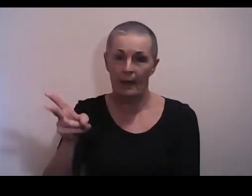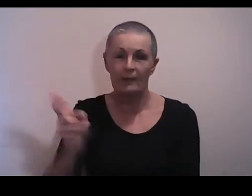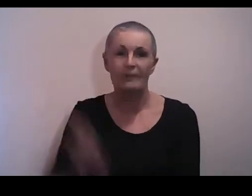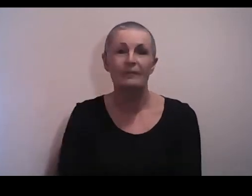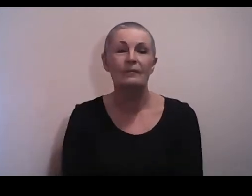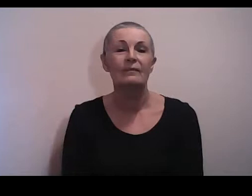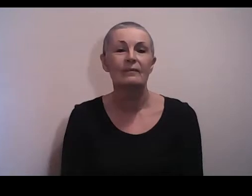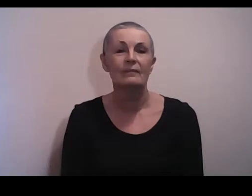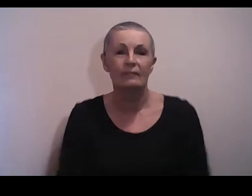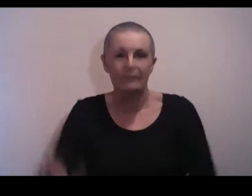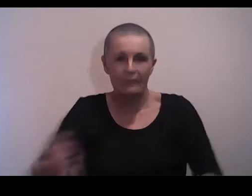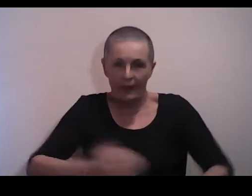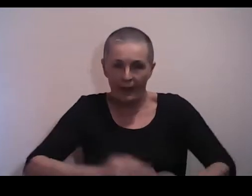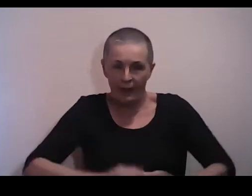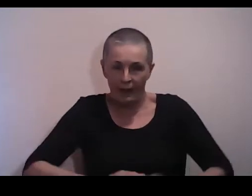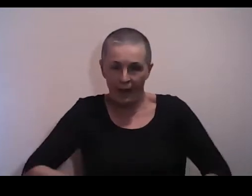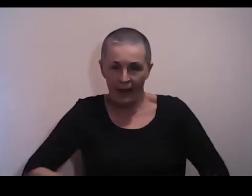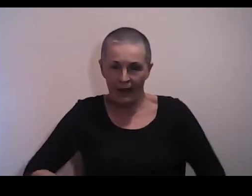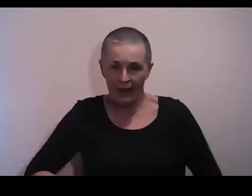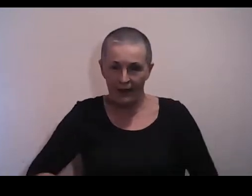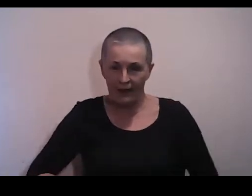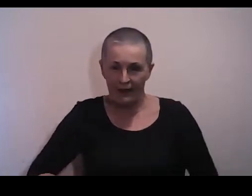chi here into my cauldron.